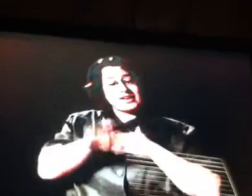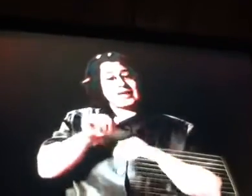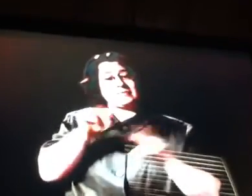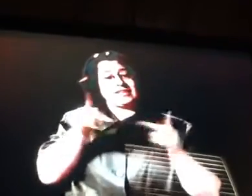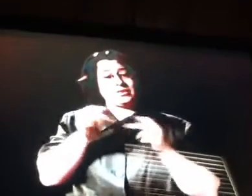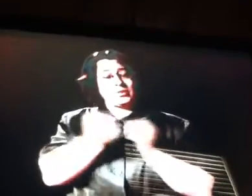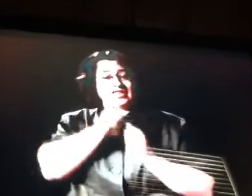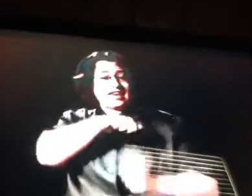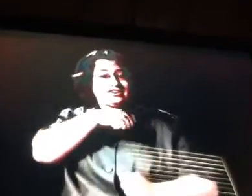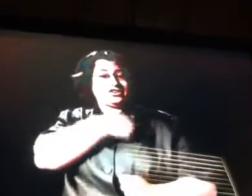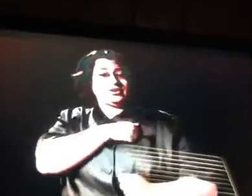one place fits all,